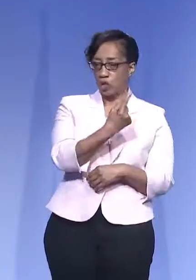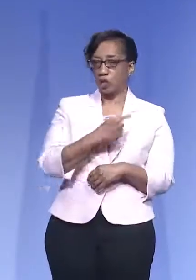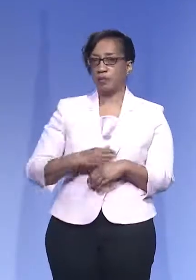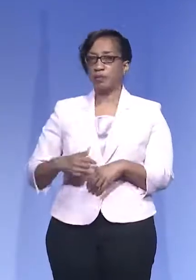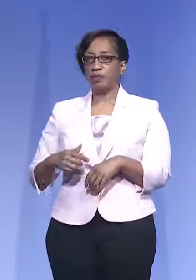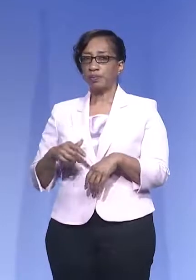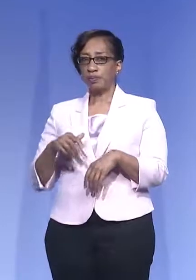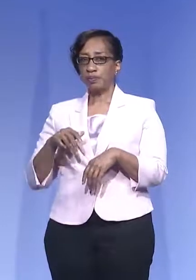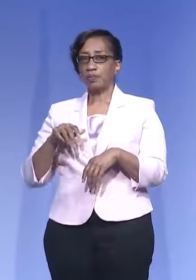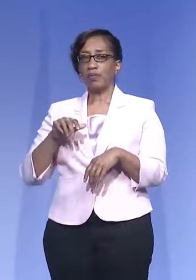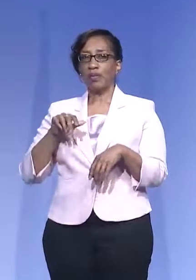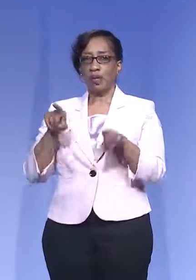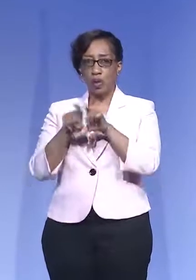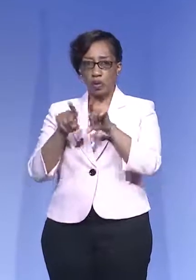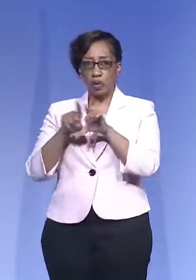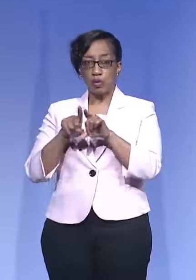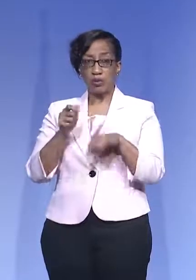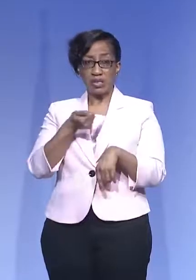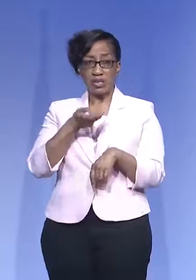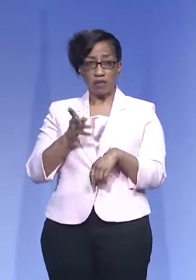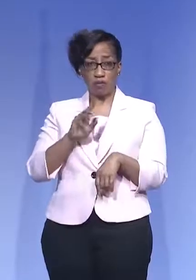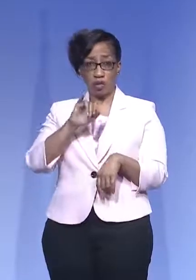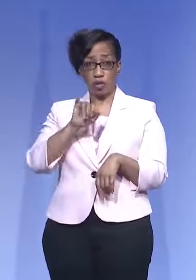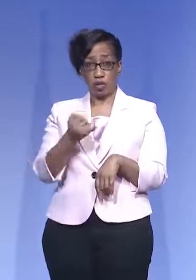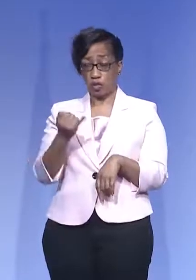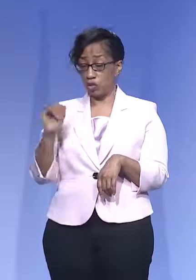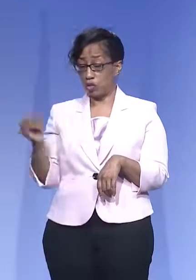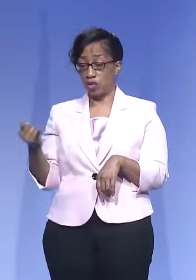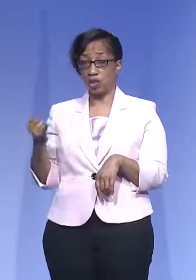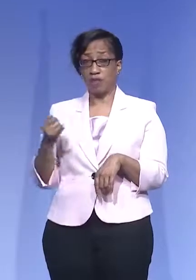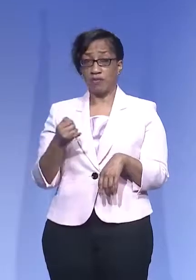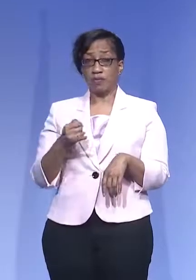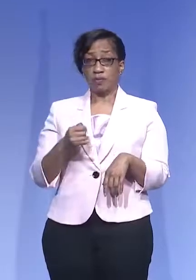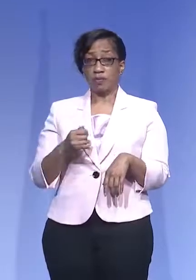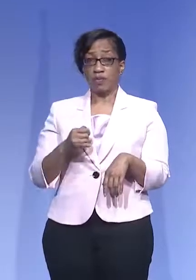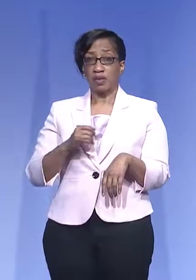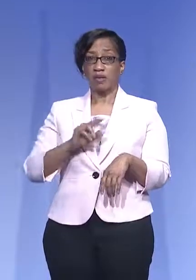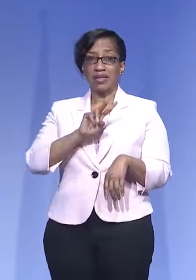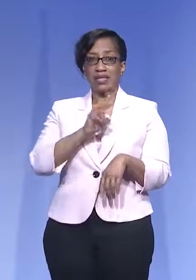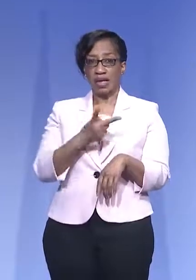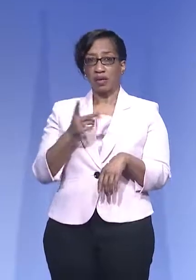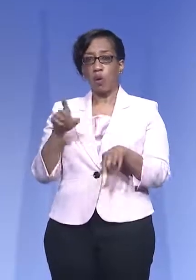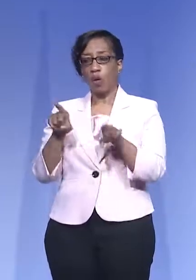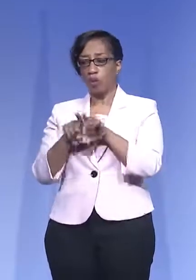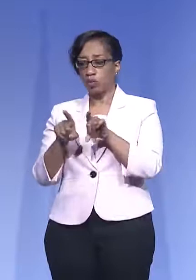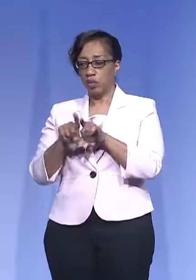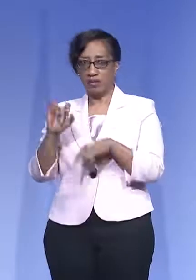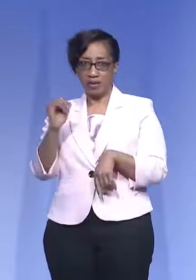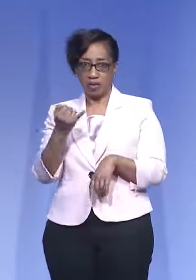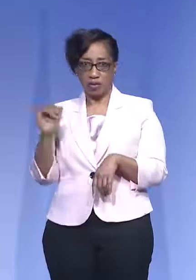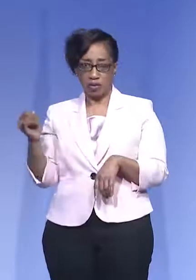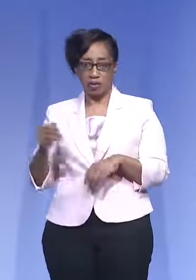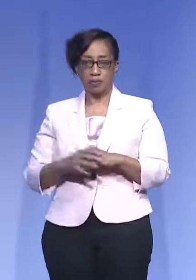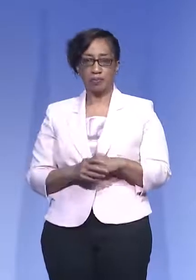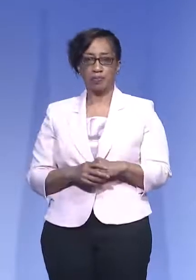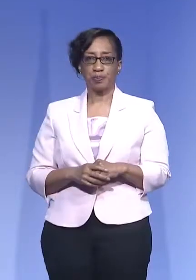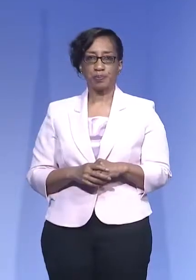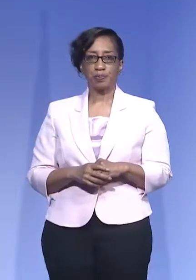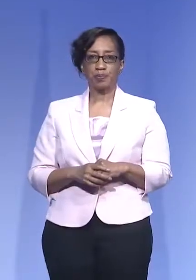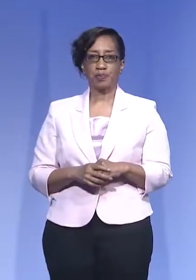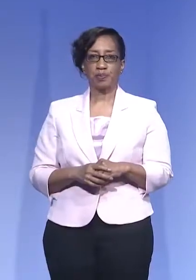210,329 people who have completed a two-dose series or have received Johnson & Johnson vaccine. And